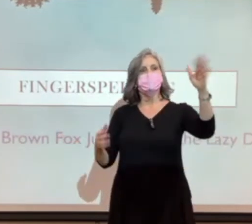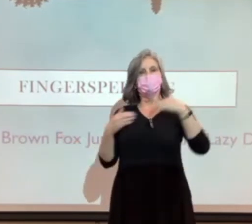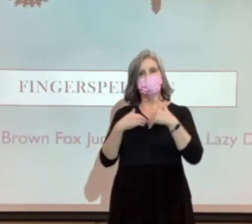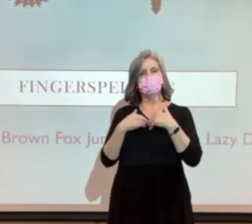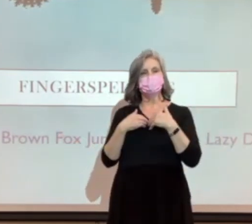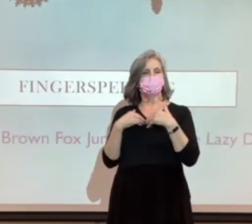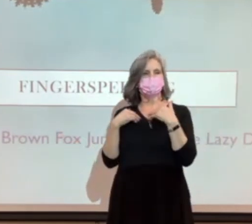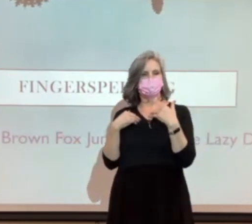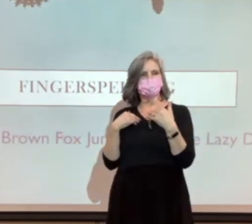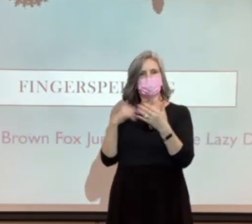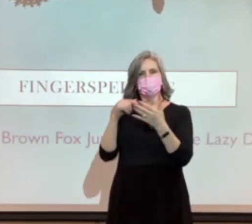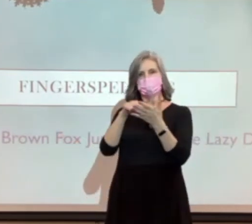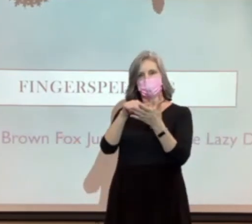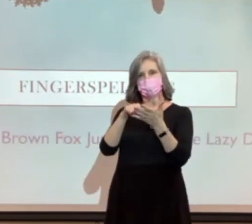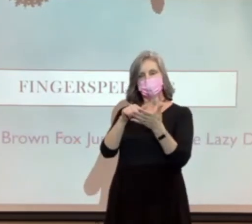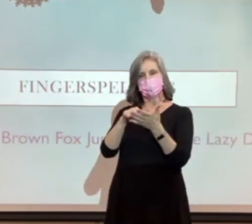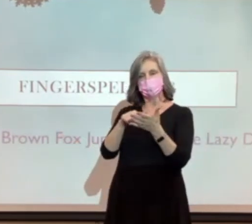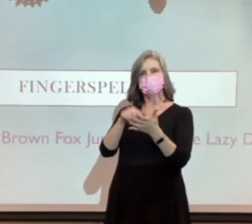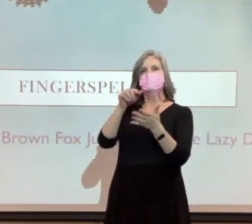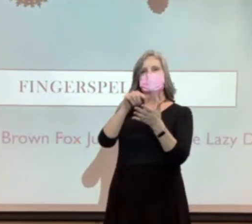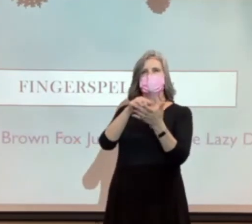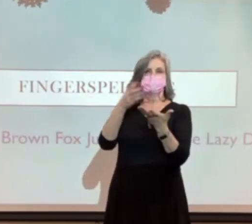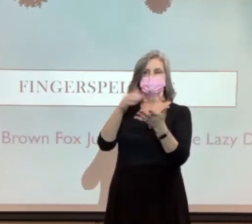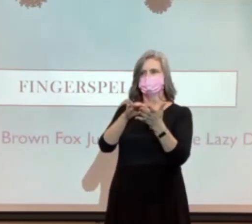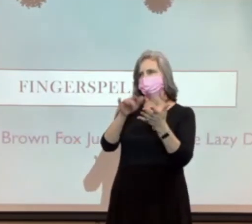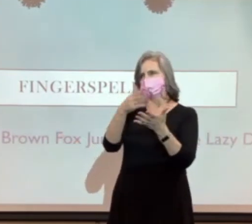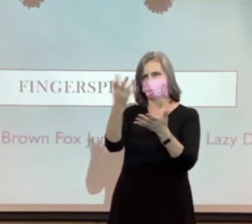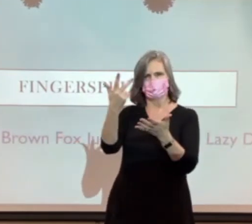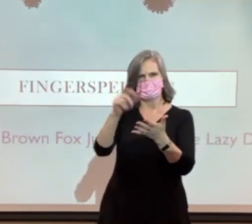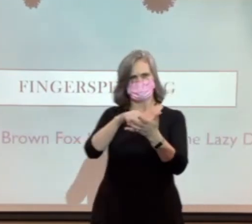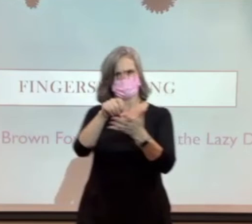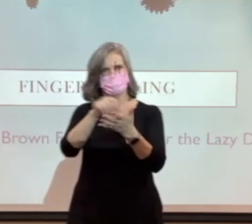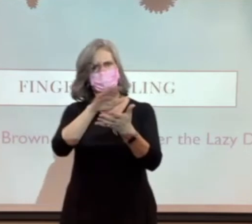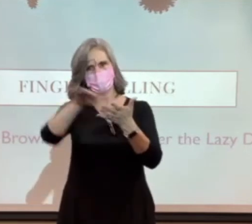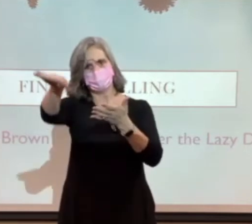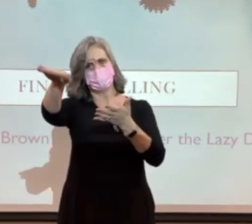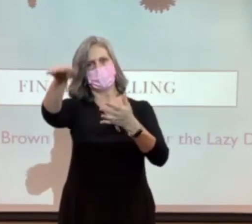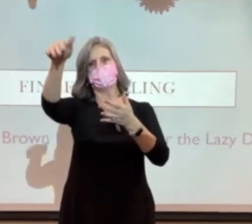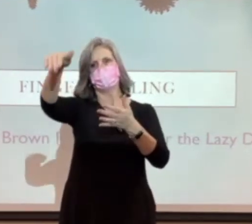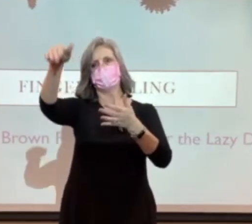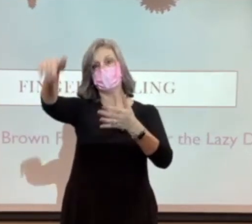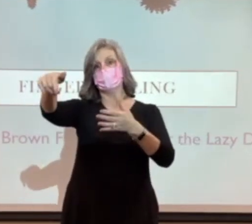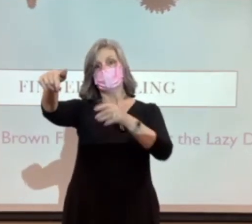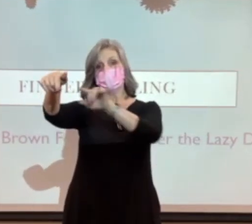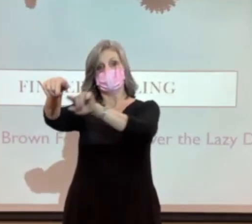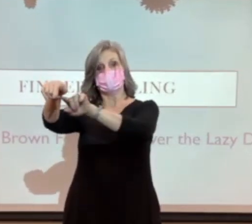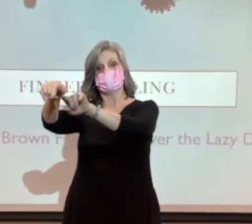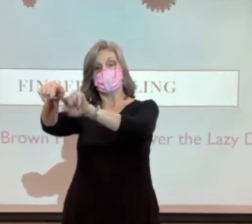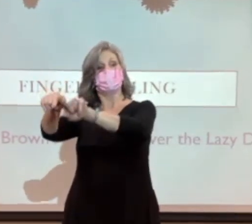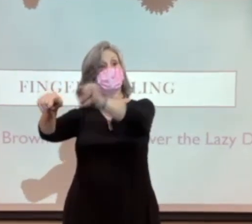if I wanted to call someone who's deaf, I'd call this number. I think it's a 3-digit thing. You call it over and then they call the